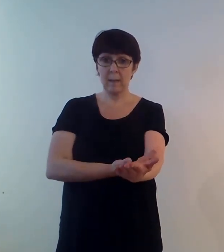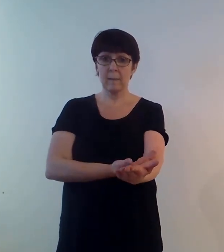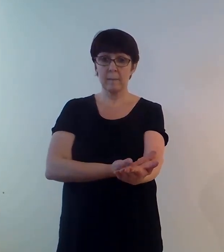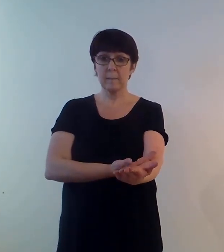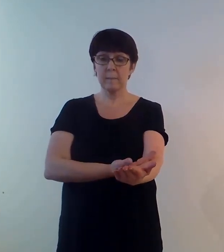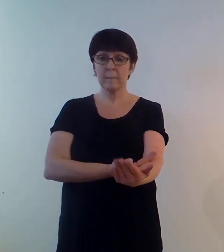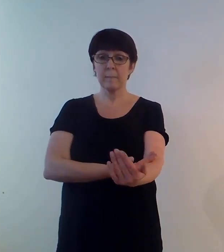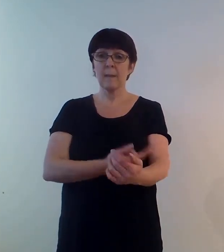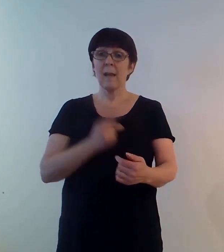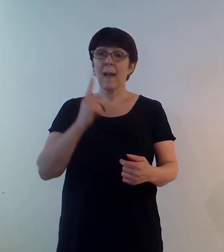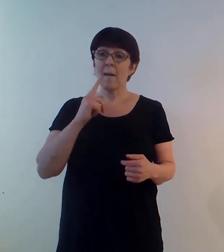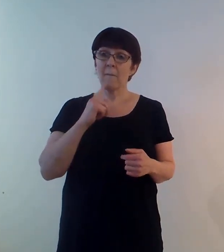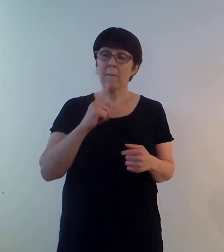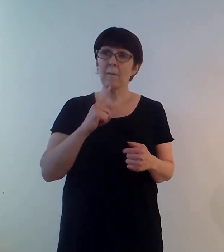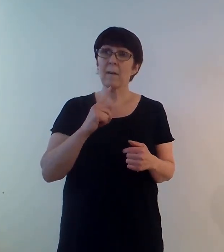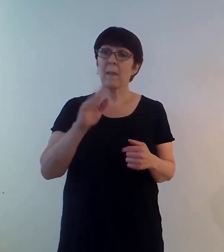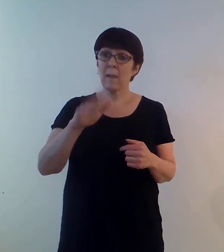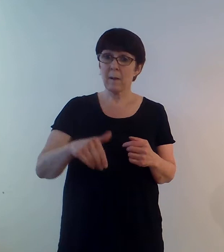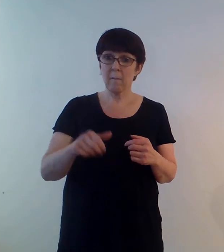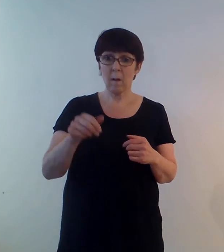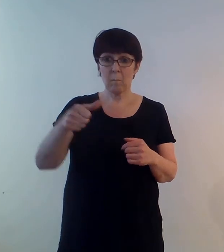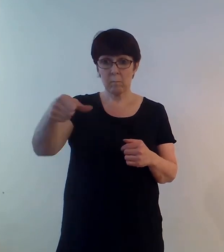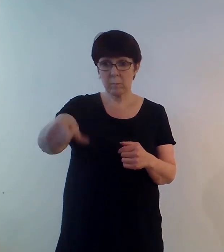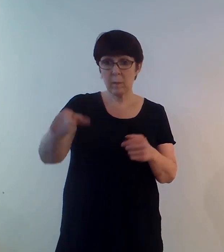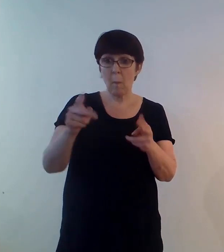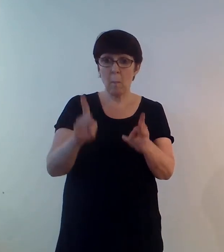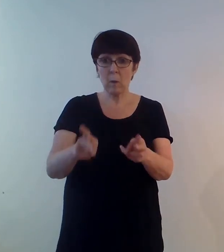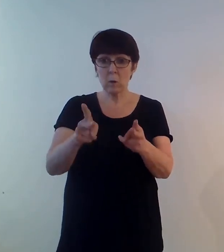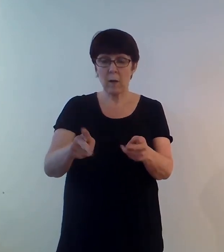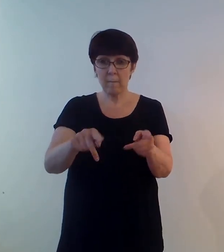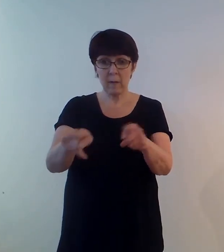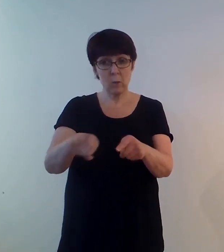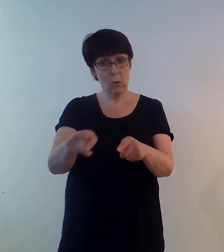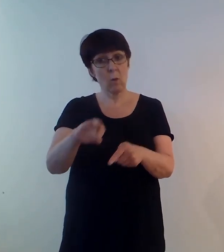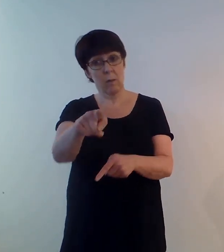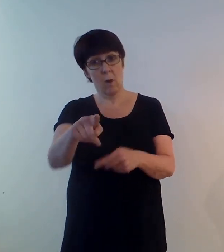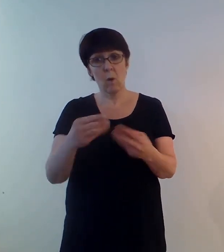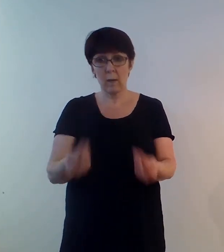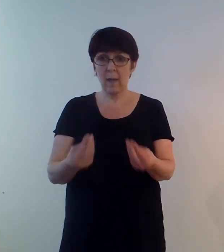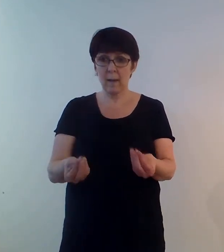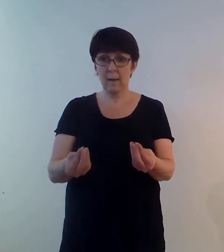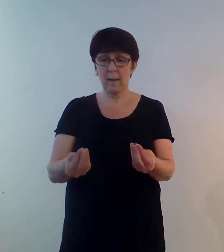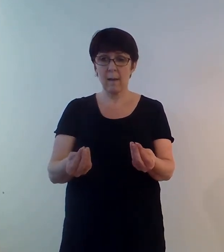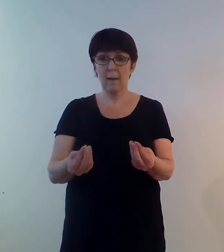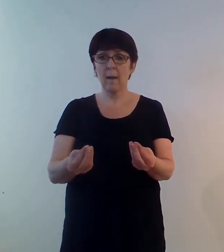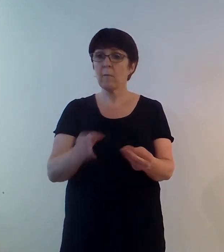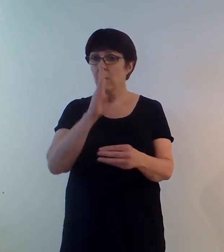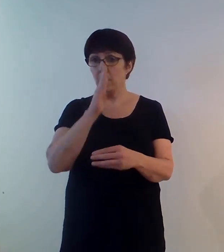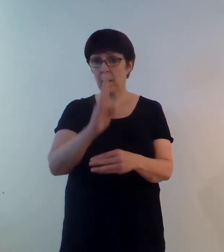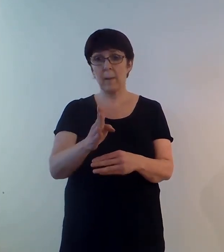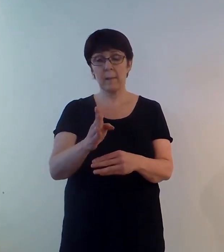If you need at any point, just pause the video, have a little bit extra rest. We're going to get straight into it. So, downward dog position, like we